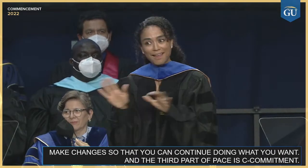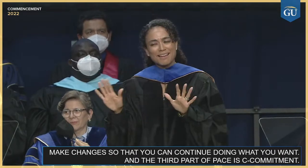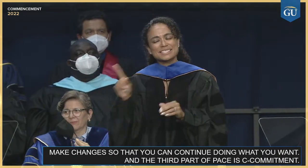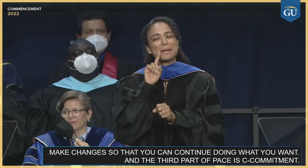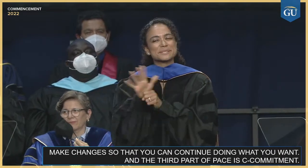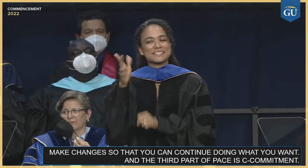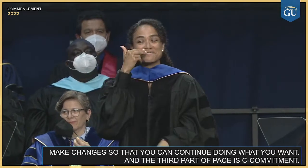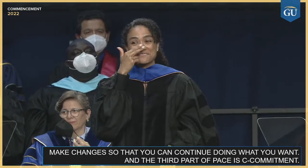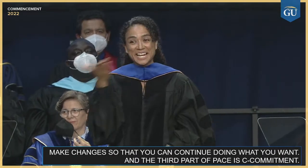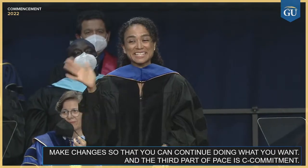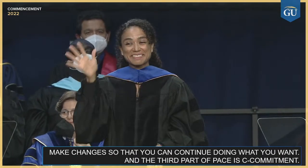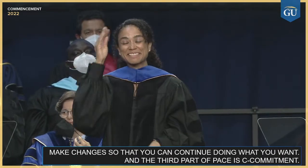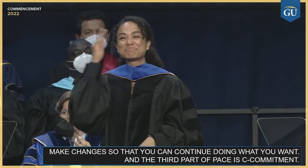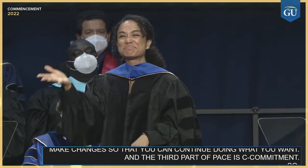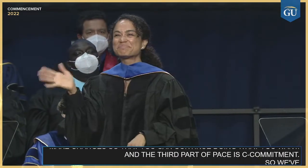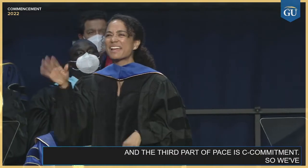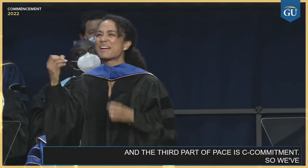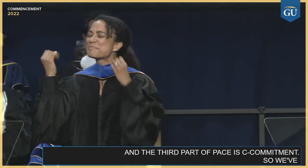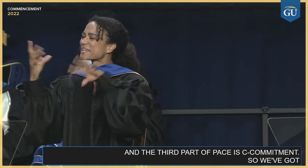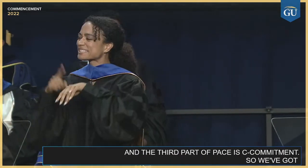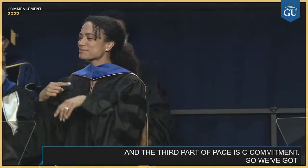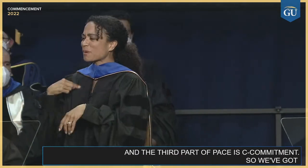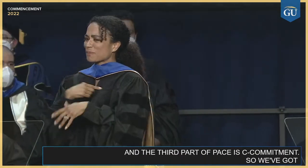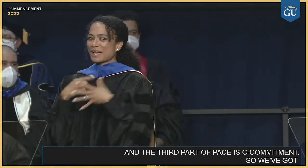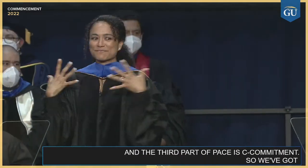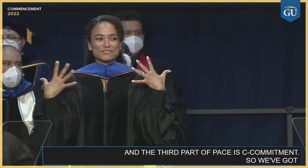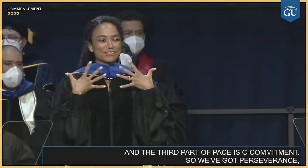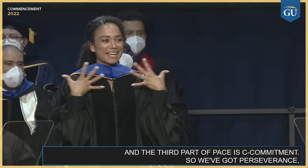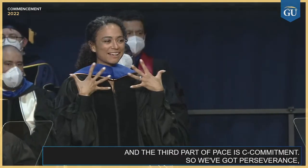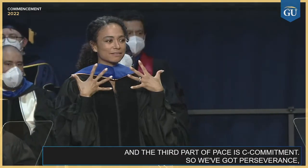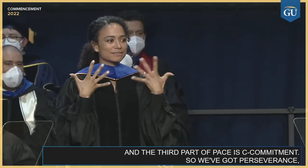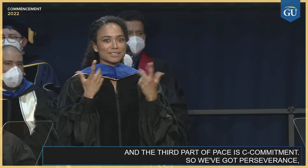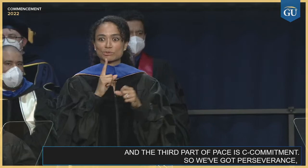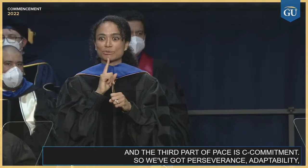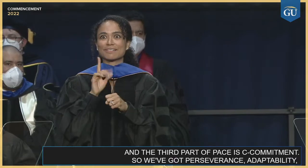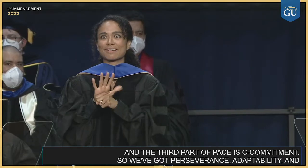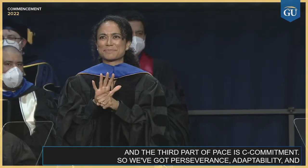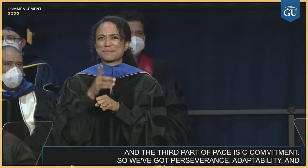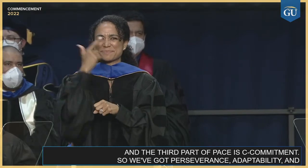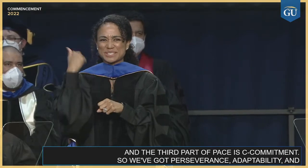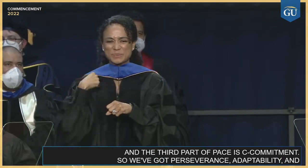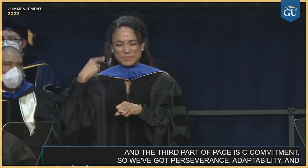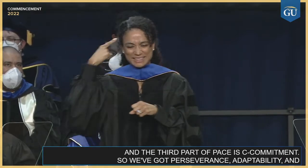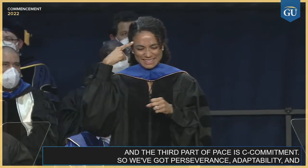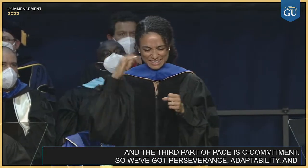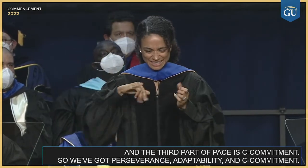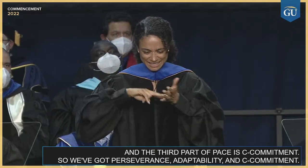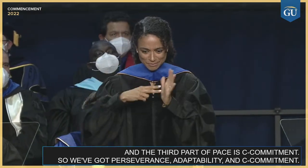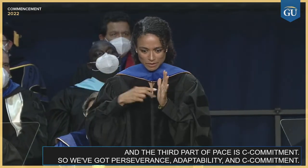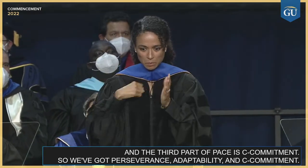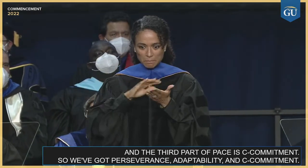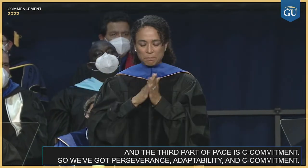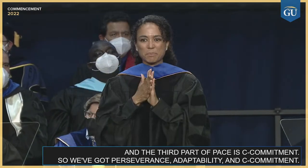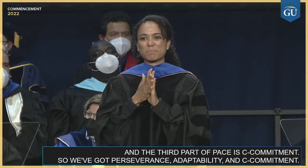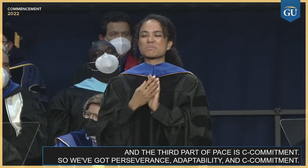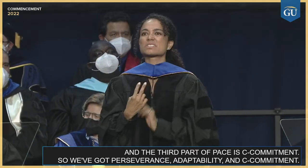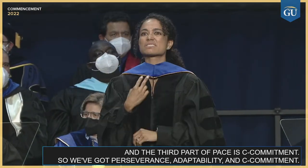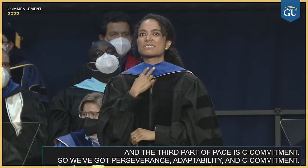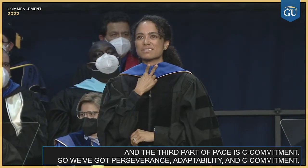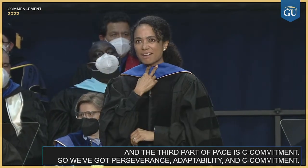C, commitment. Commitment is a funny thing. Many times, we're afraid to commit to something